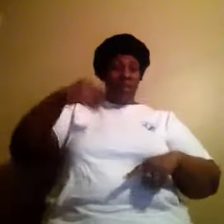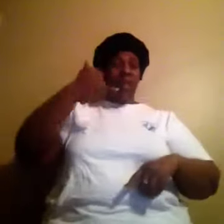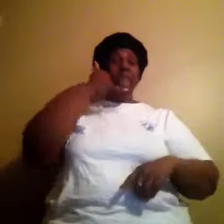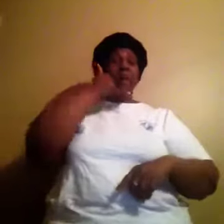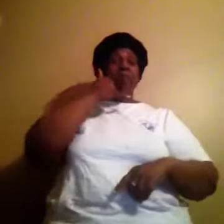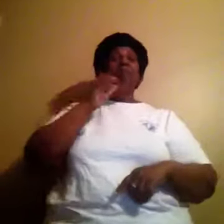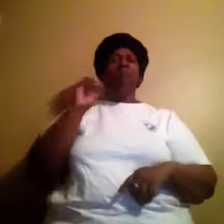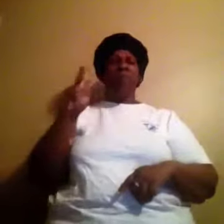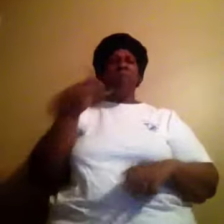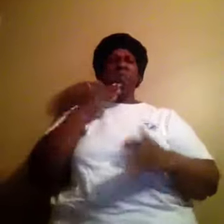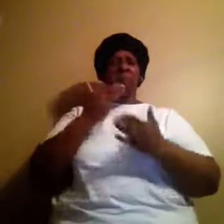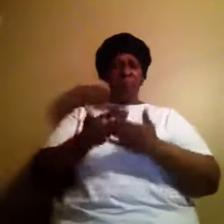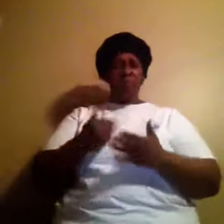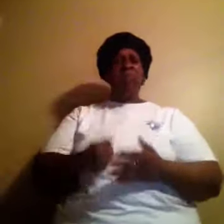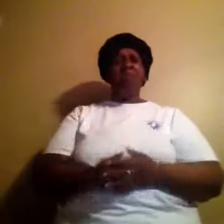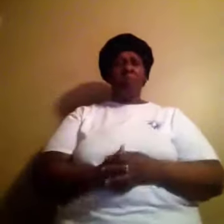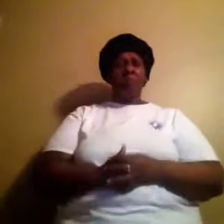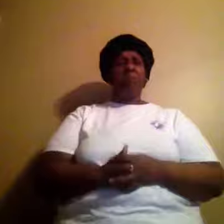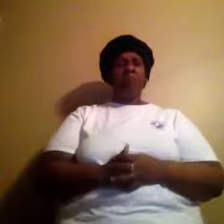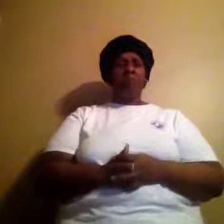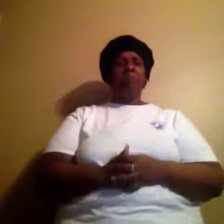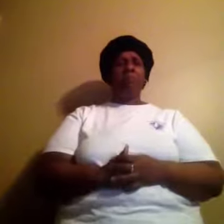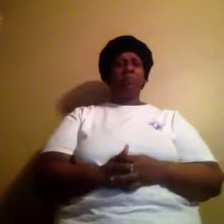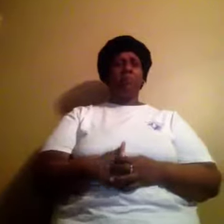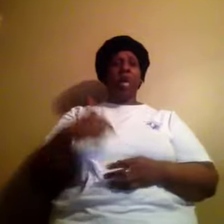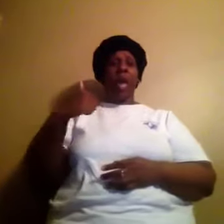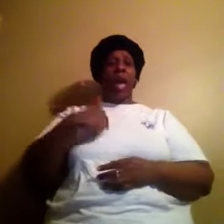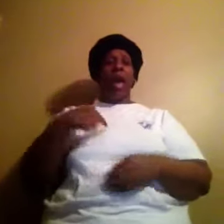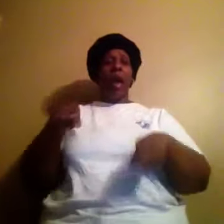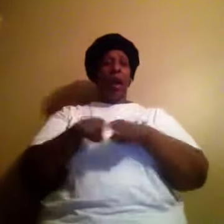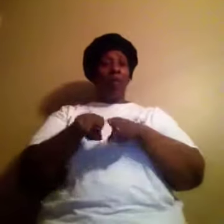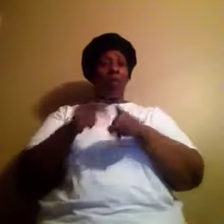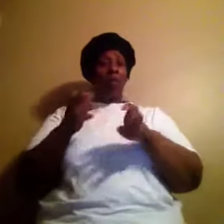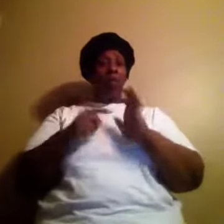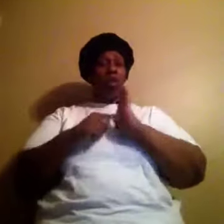Okay, good. And one thing I'd like to point out, answer.